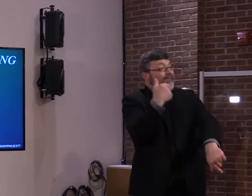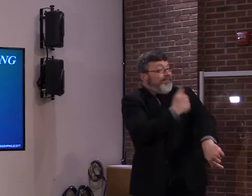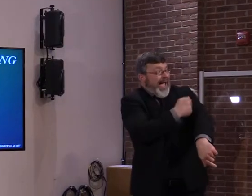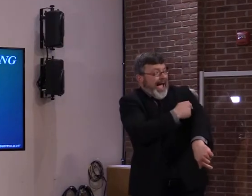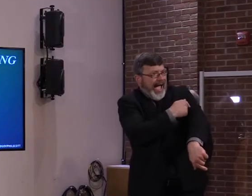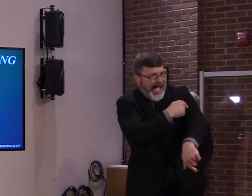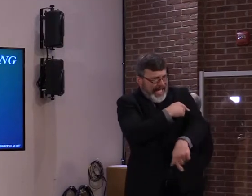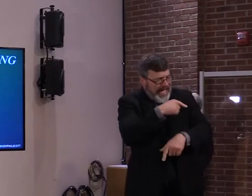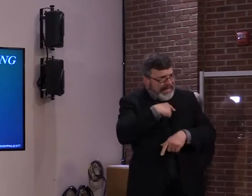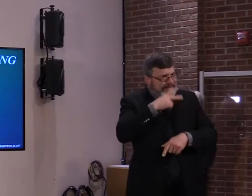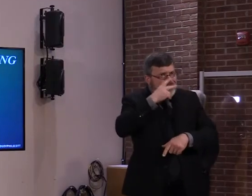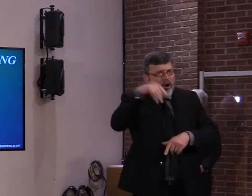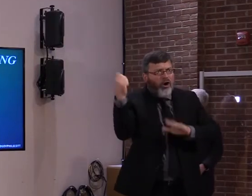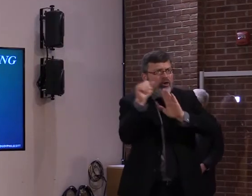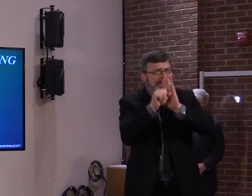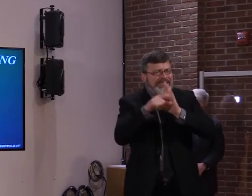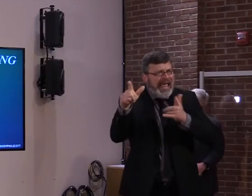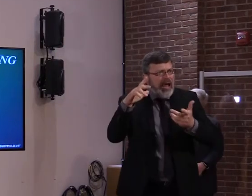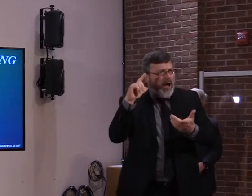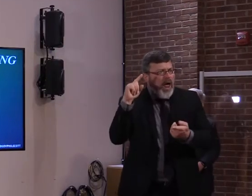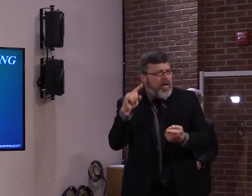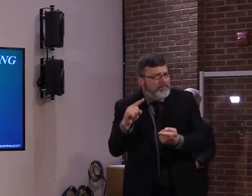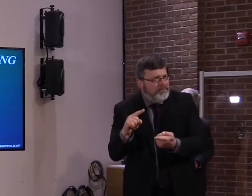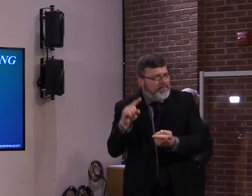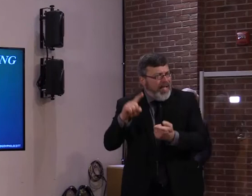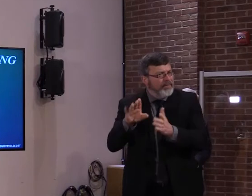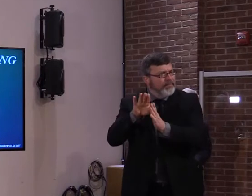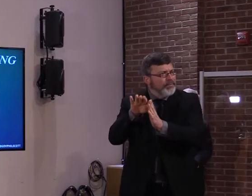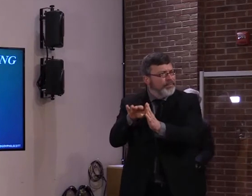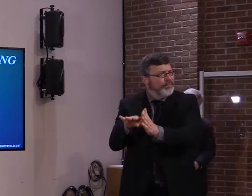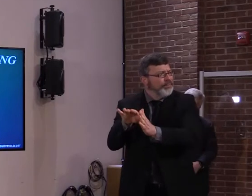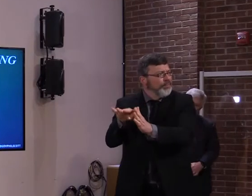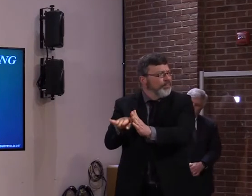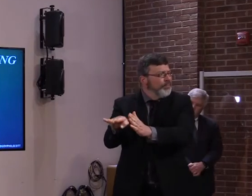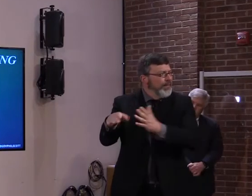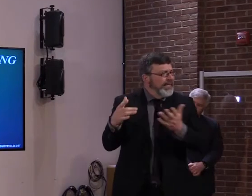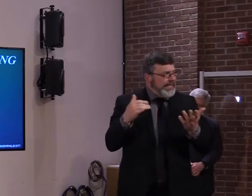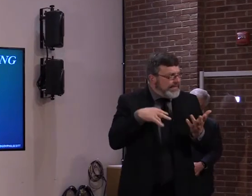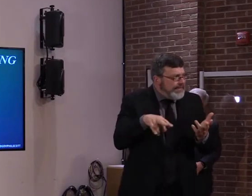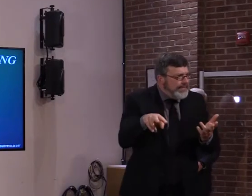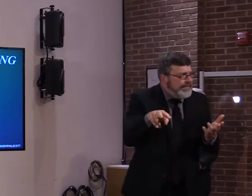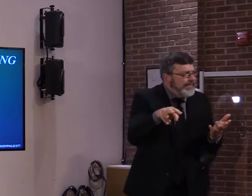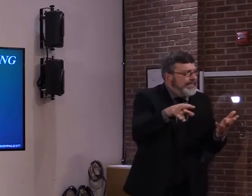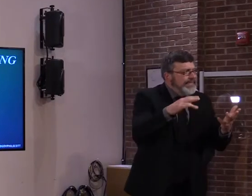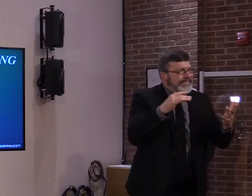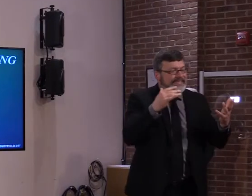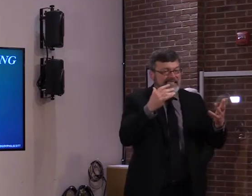to have significant outbreaks, and we are already seeing early signs of that.